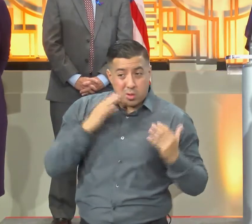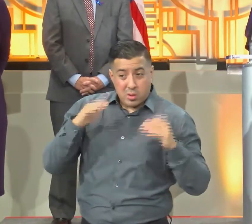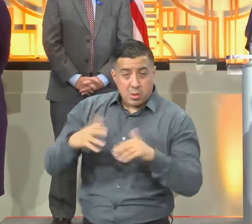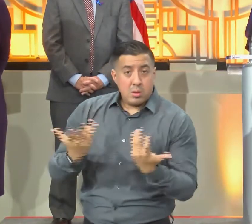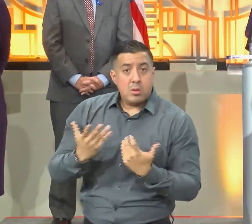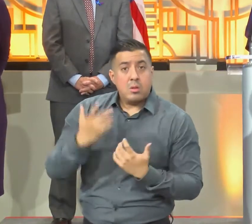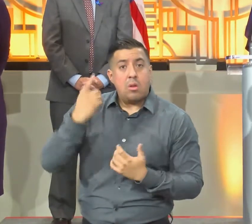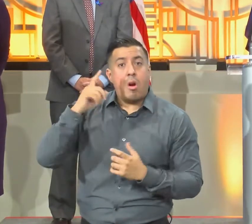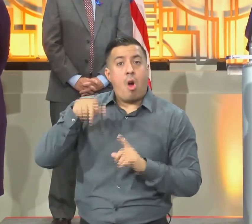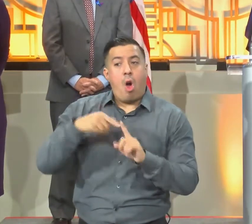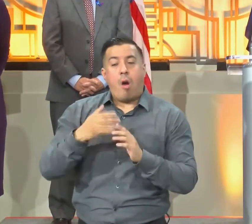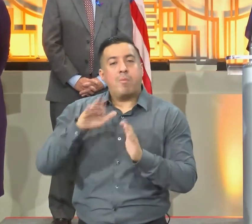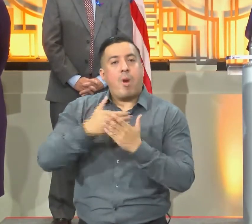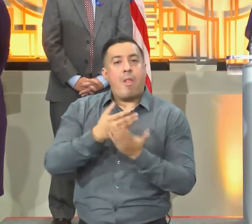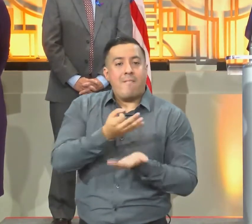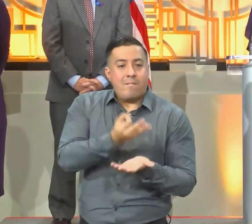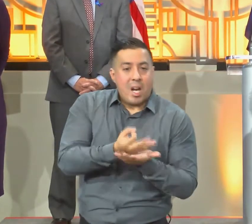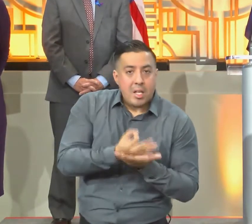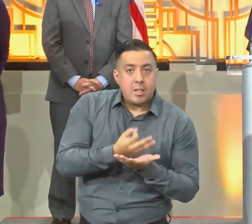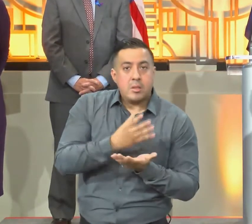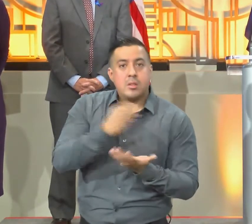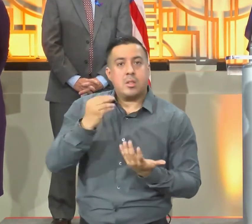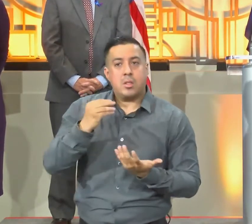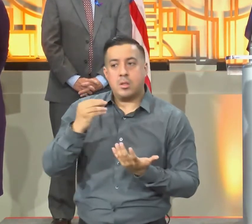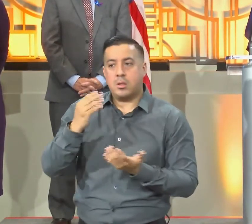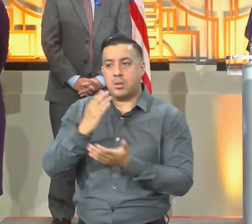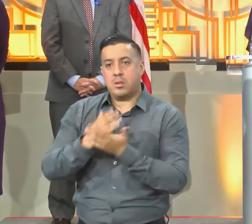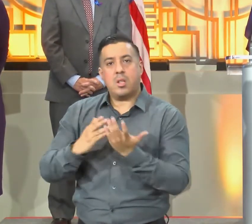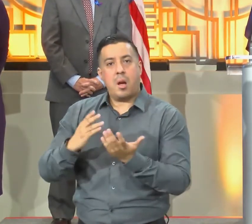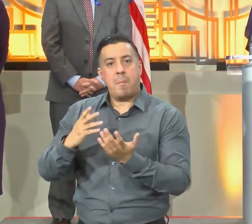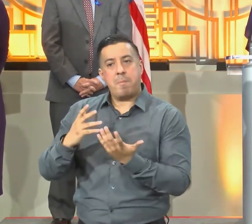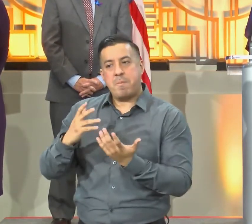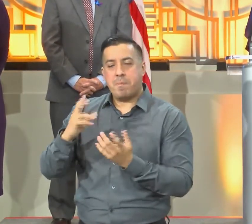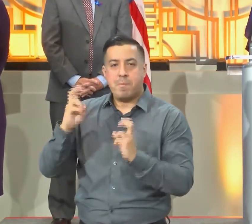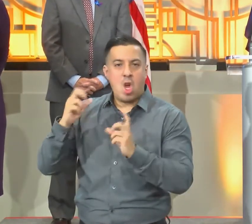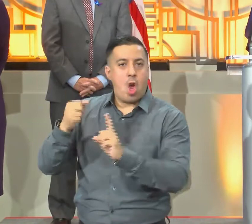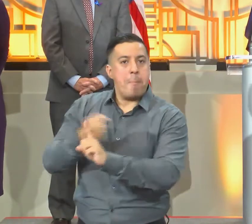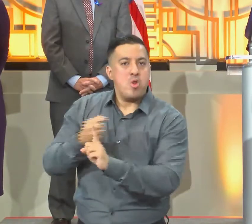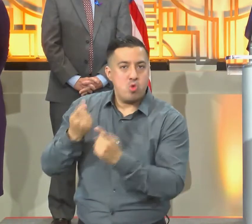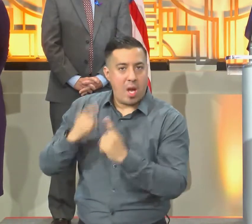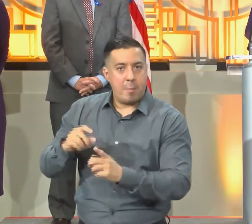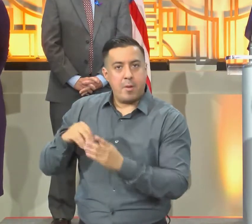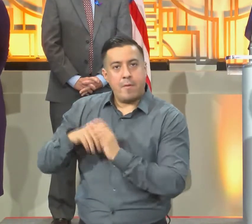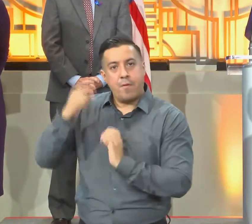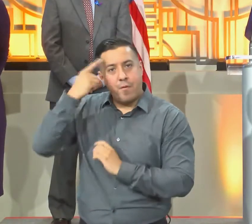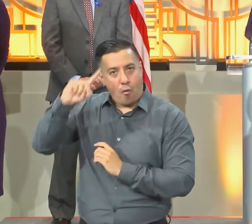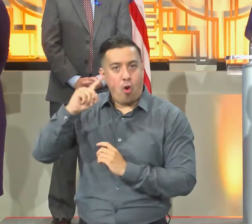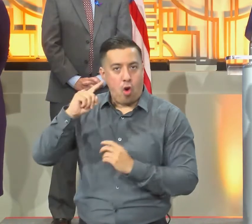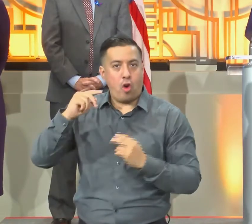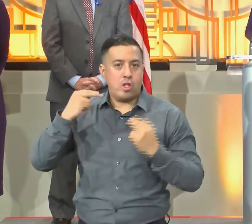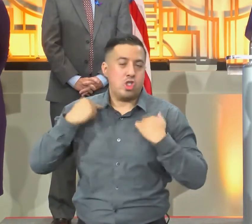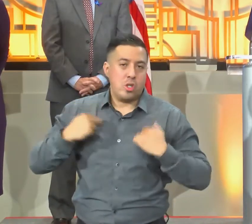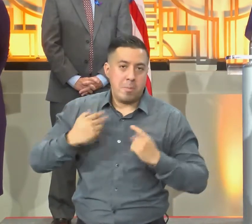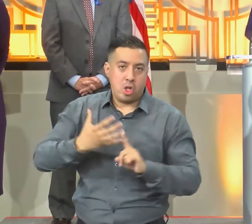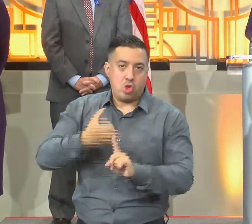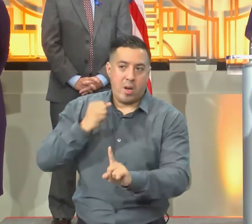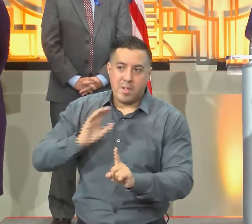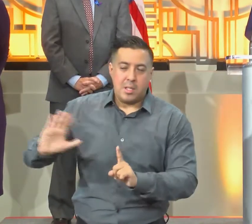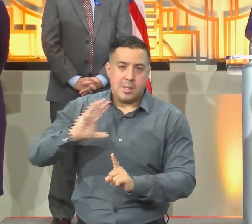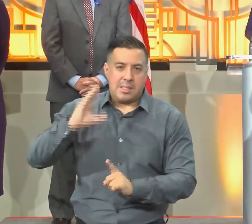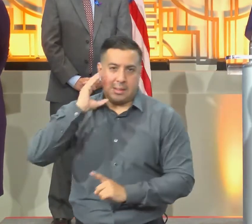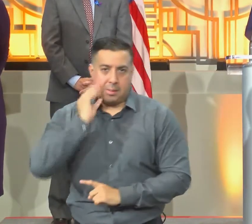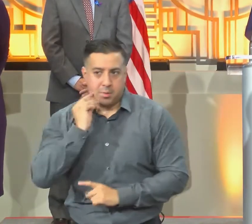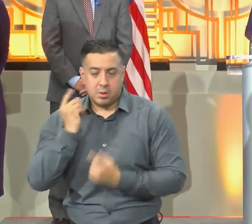aspect of financial or economic abuse that victims of domestic violence and human trafficking experience.